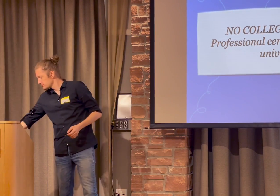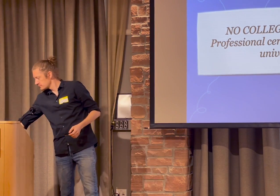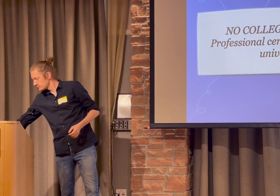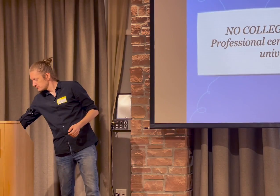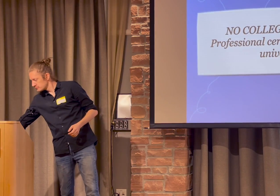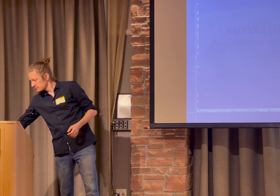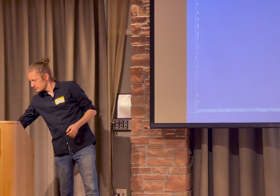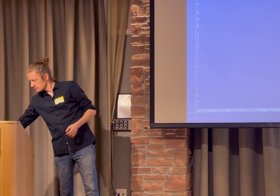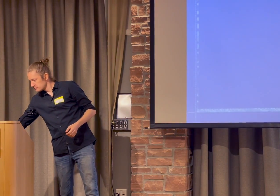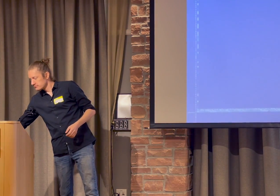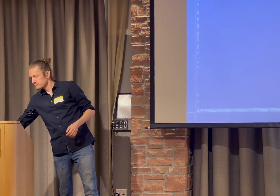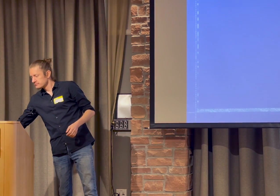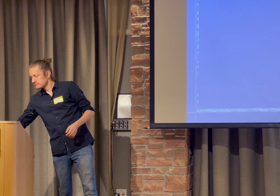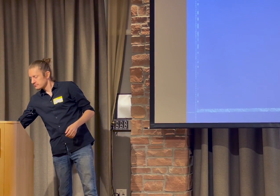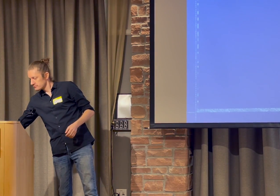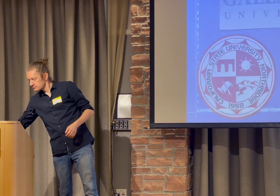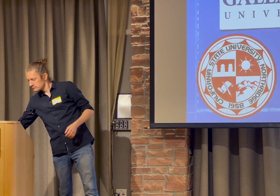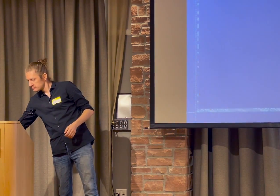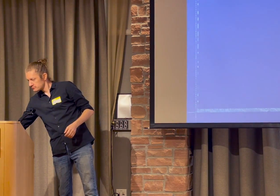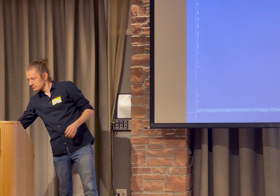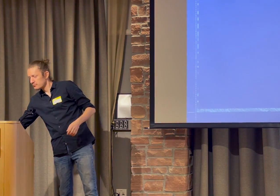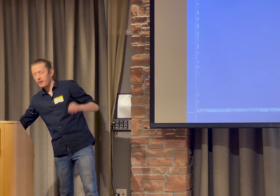an impact on whether people want to hire you.